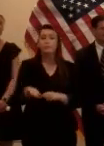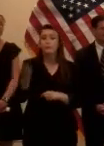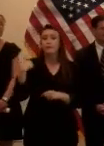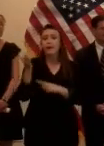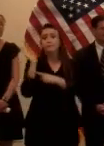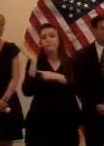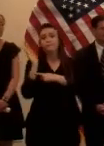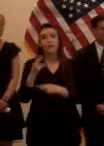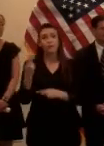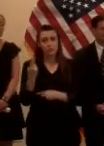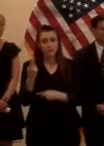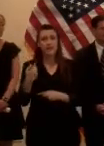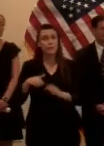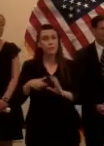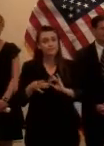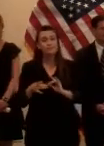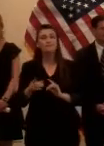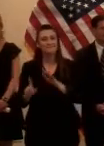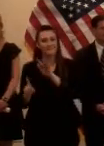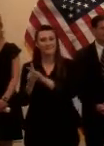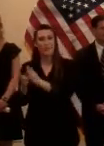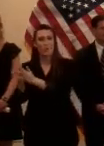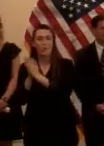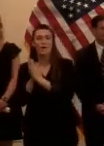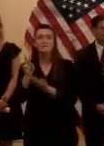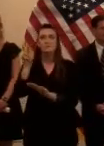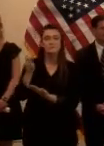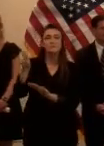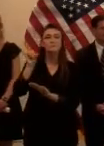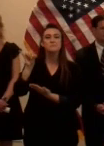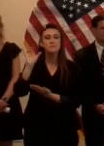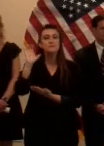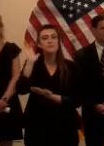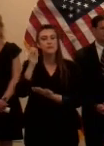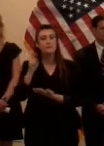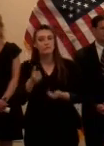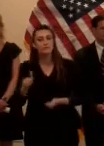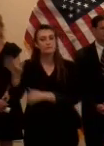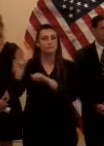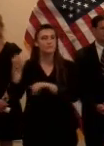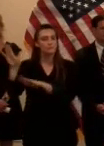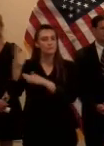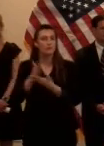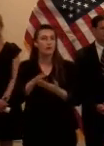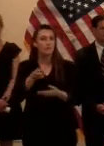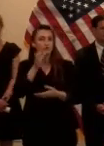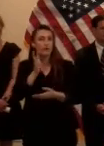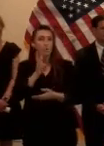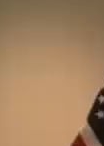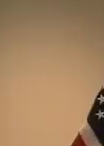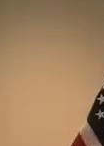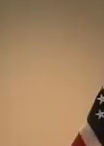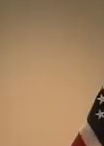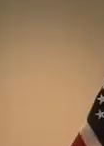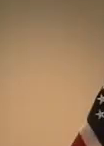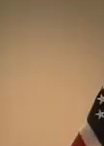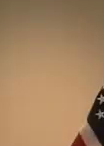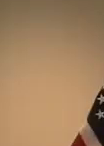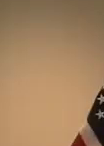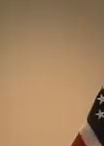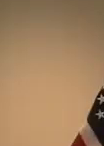Thursday, there was a request that was validated about getting potable water to the tribal nation up